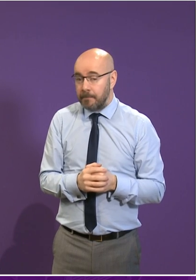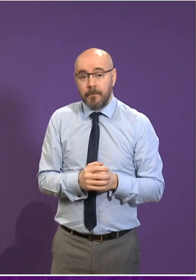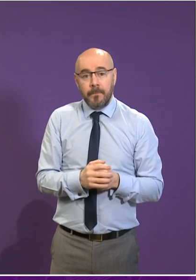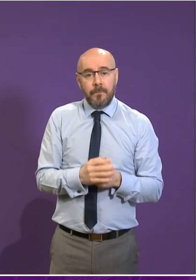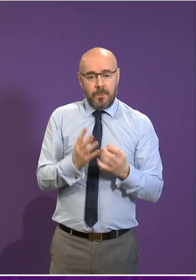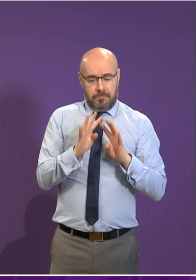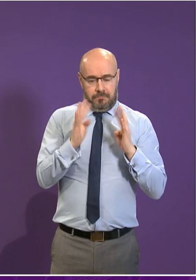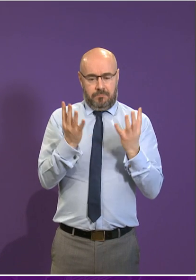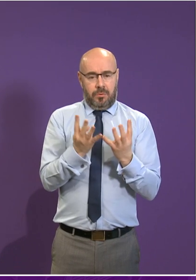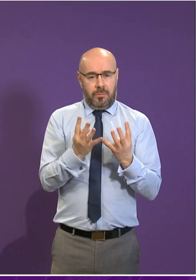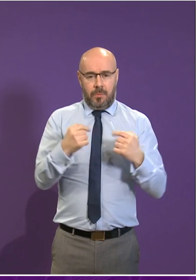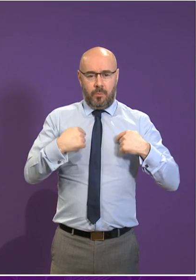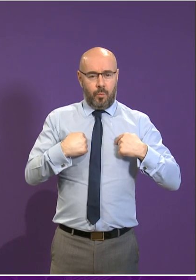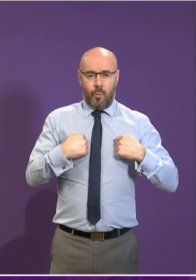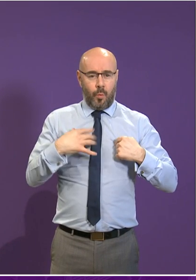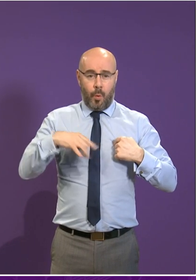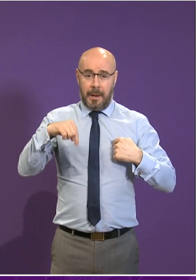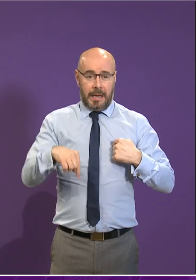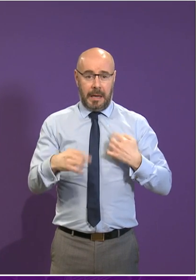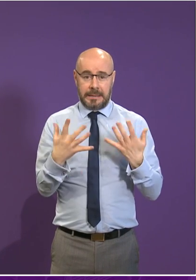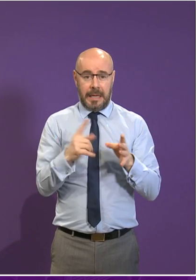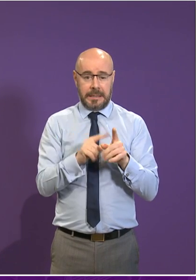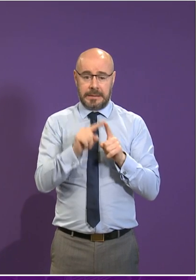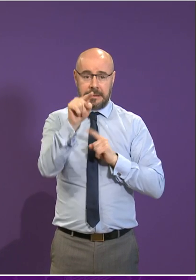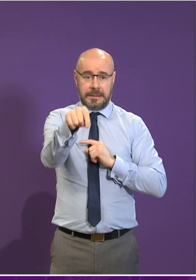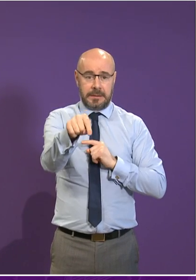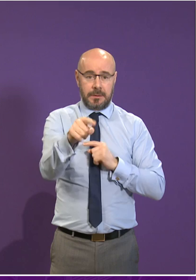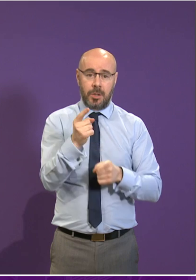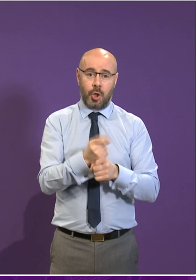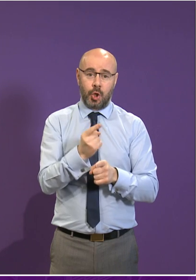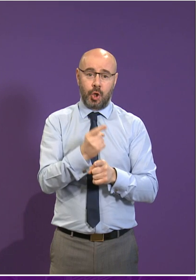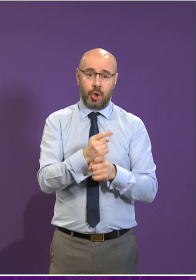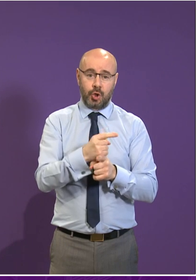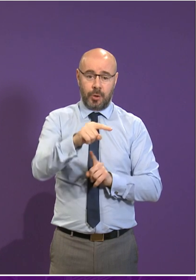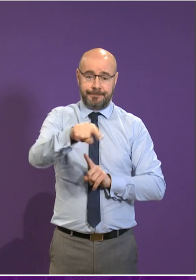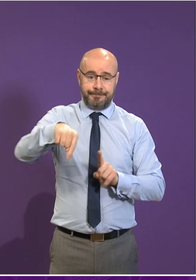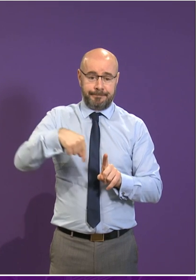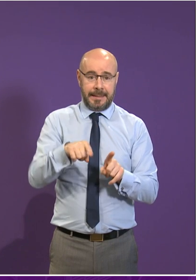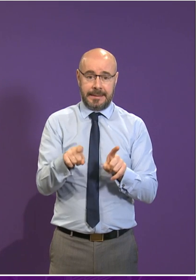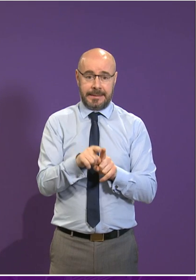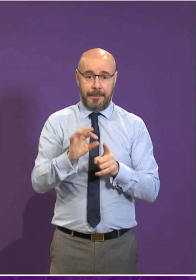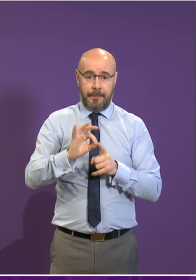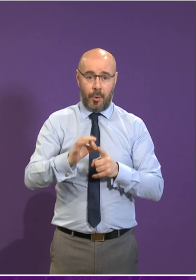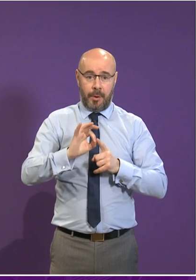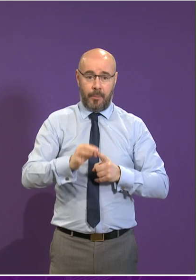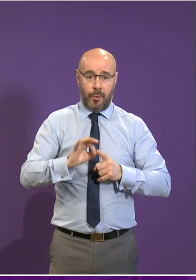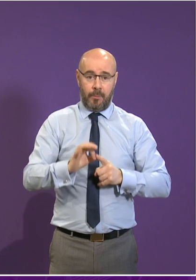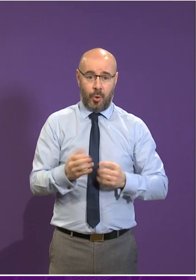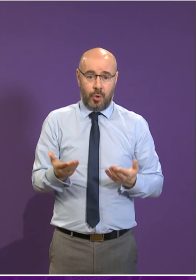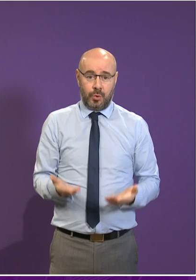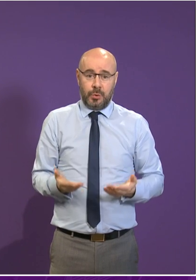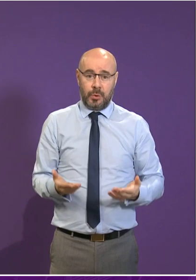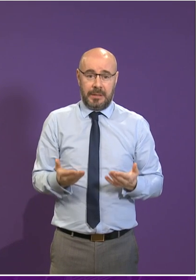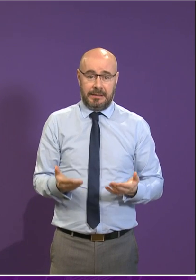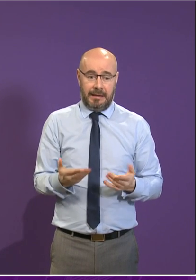wants to think that in 10 years' time another committee will be looking at this issue. Mm-hmm. And we'll be talking about the things that we've talked about in